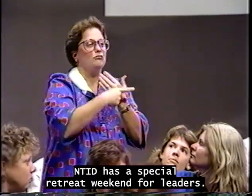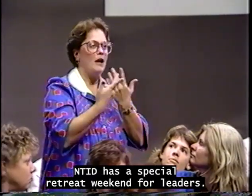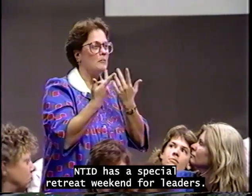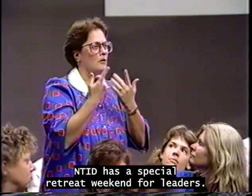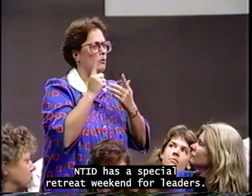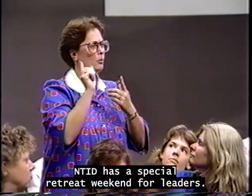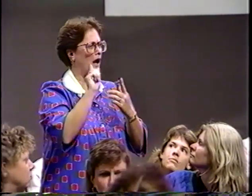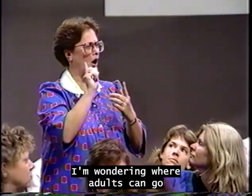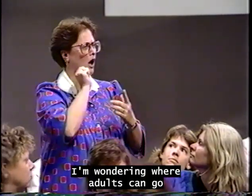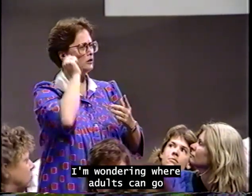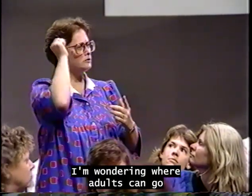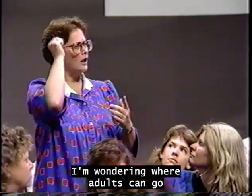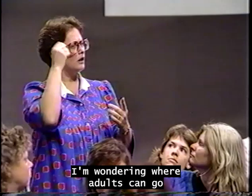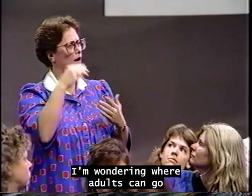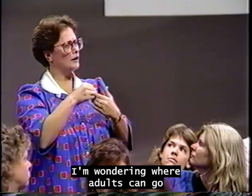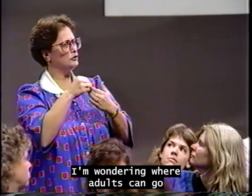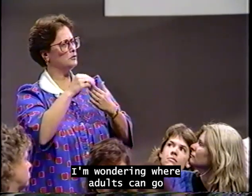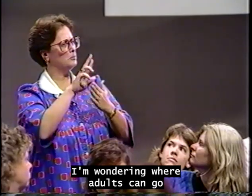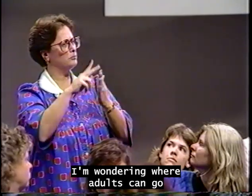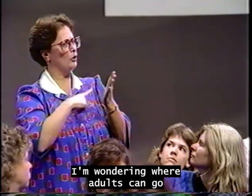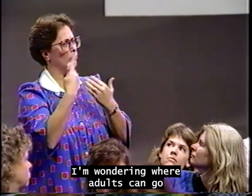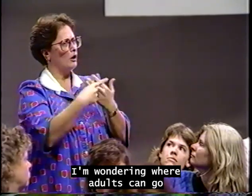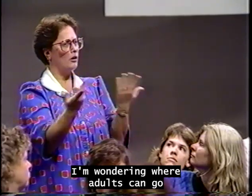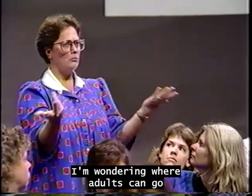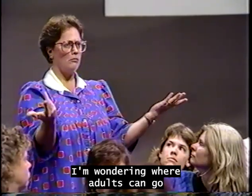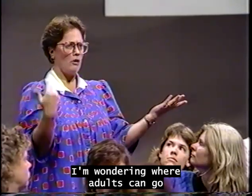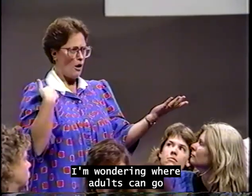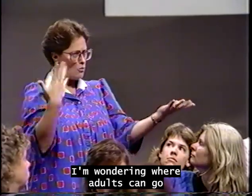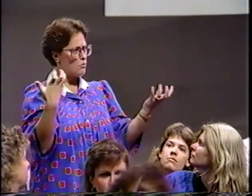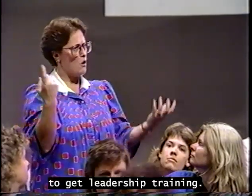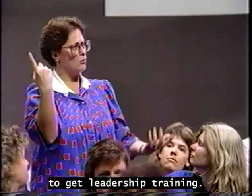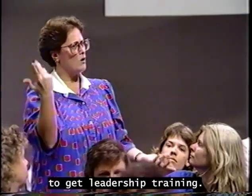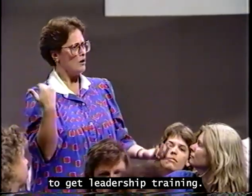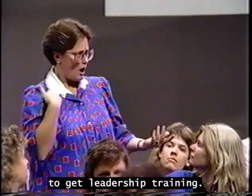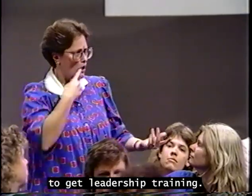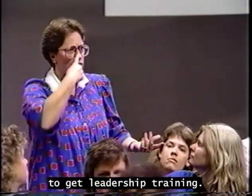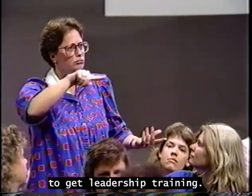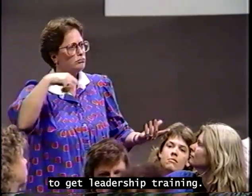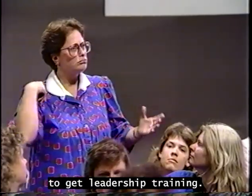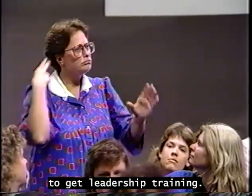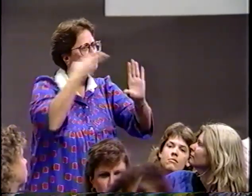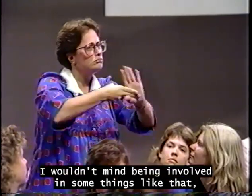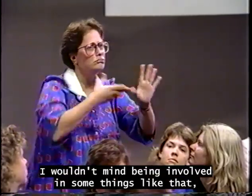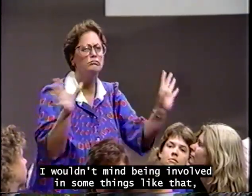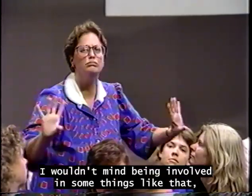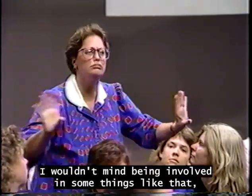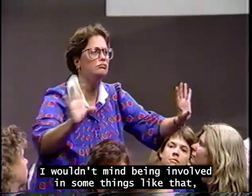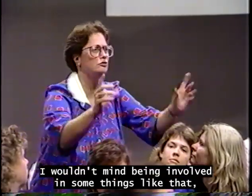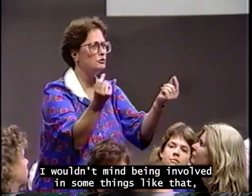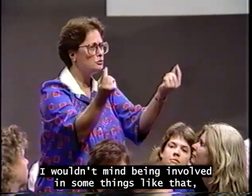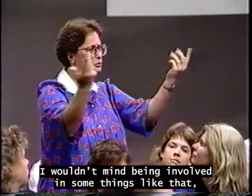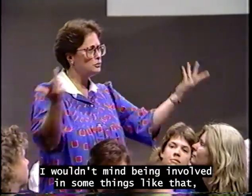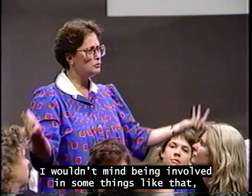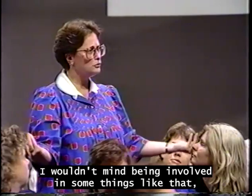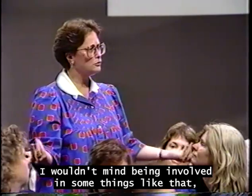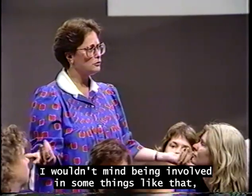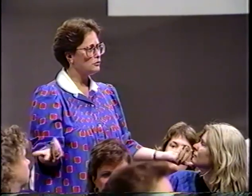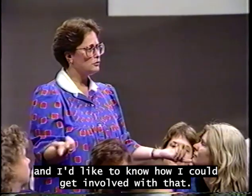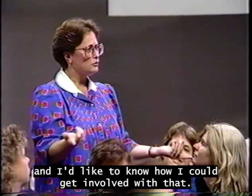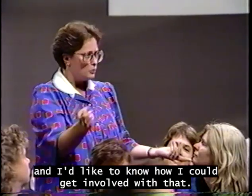leaders. I'm wondering where adults can go to get leadership training. I wouldn't mind being involved in some things like that, and I'd like to